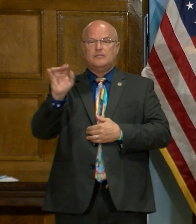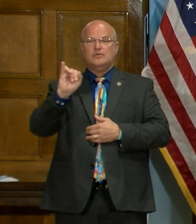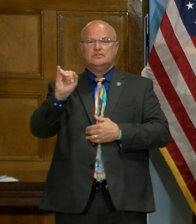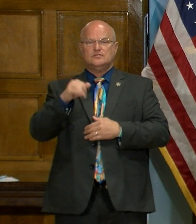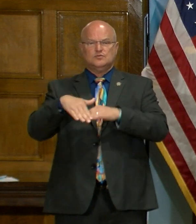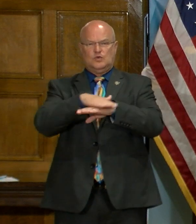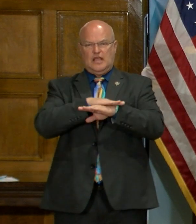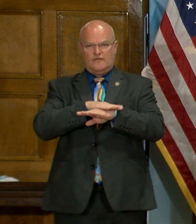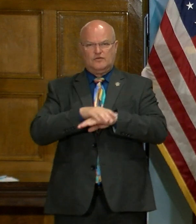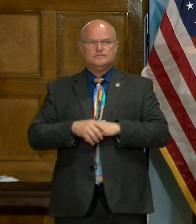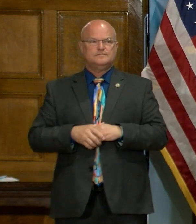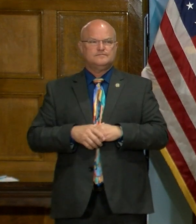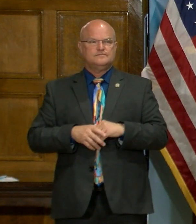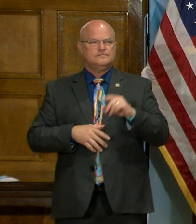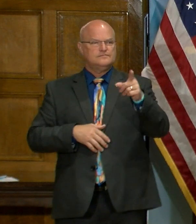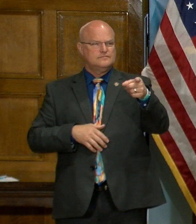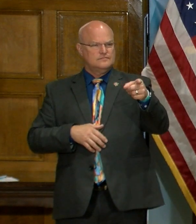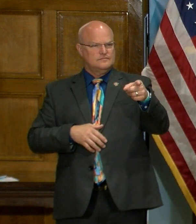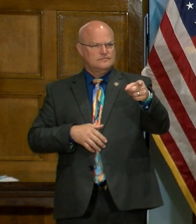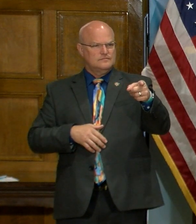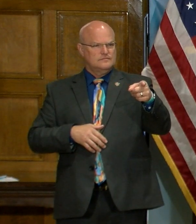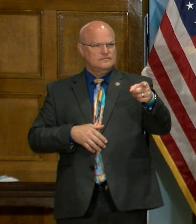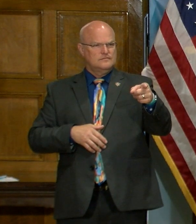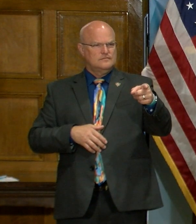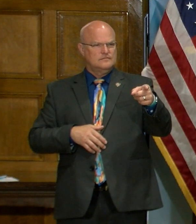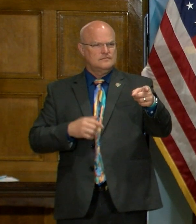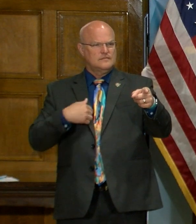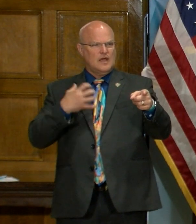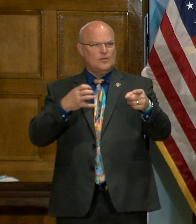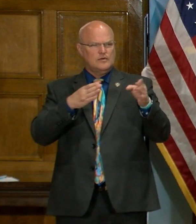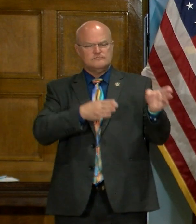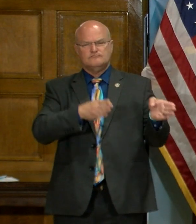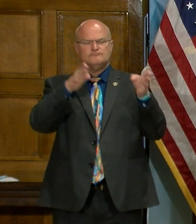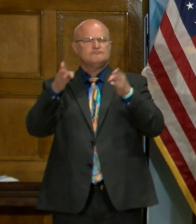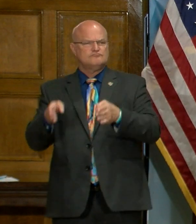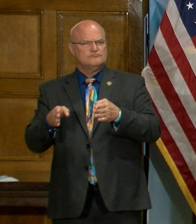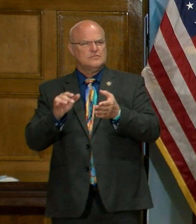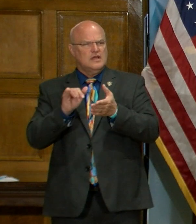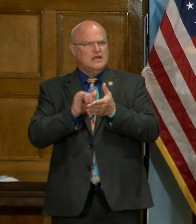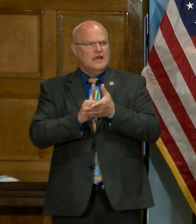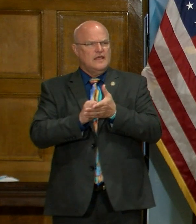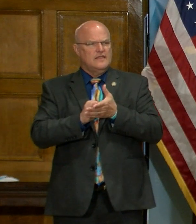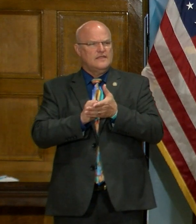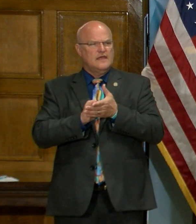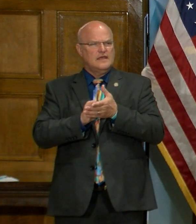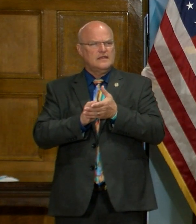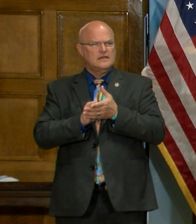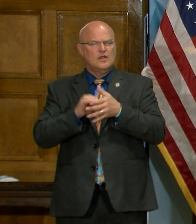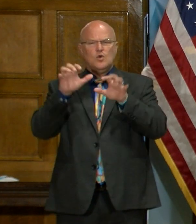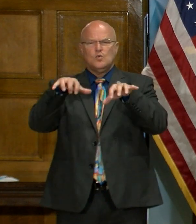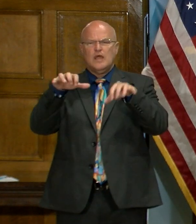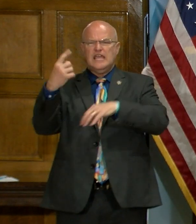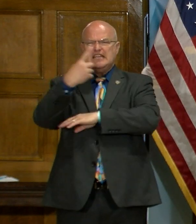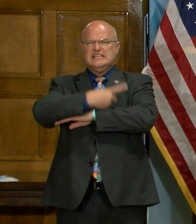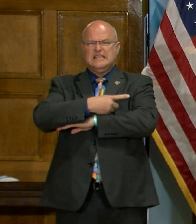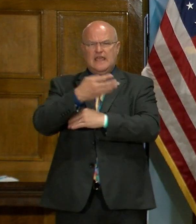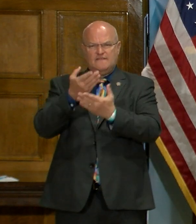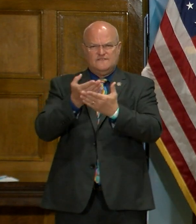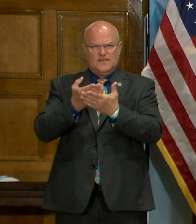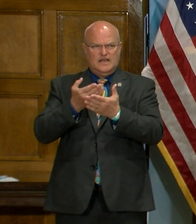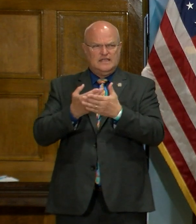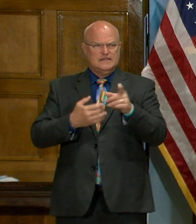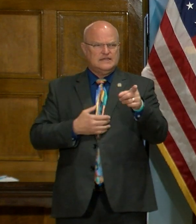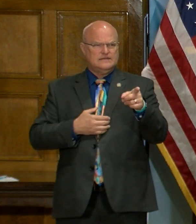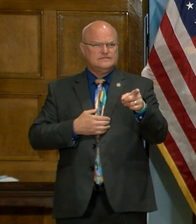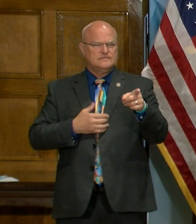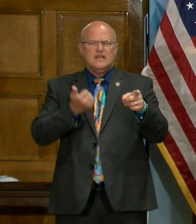cover. Yes? I wanted to switch over to that rainy day fund. There were